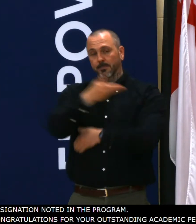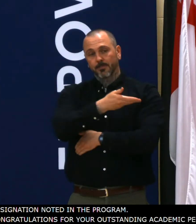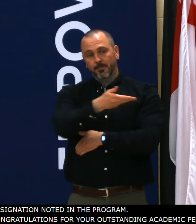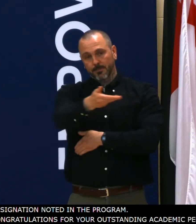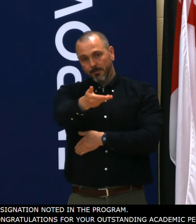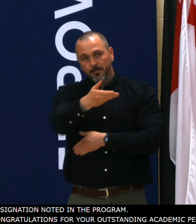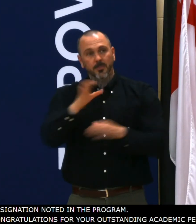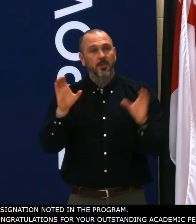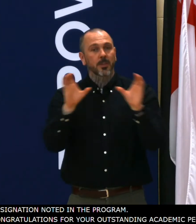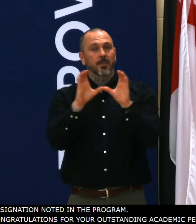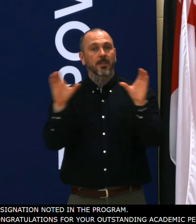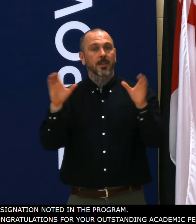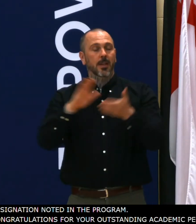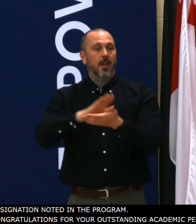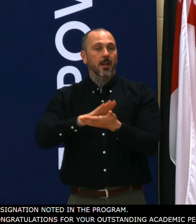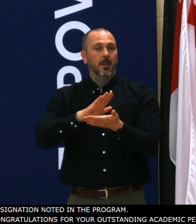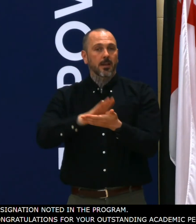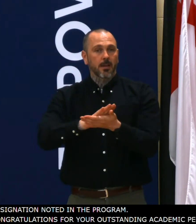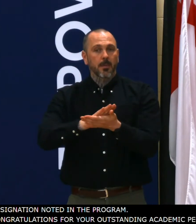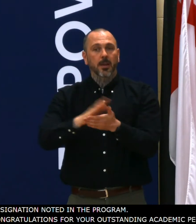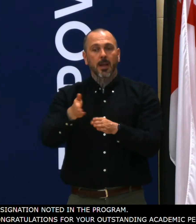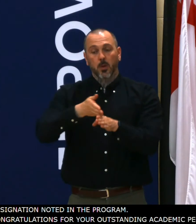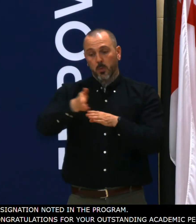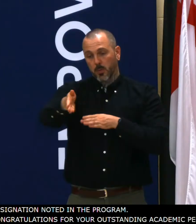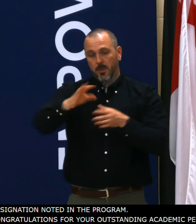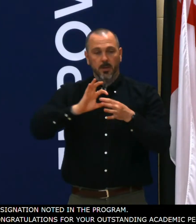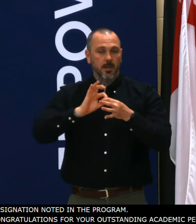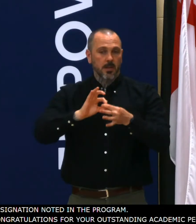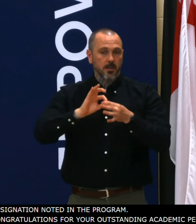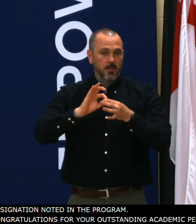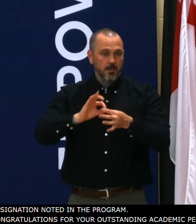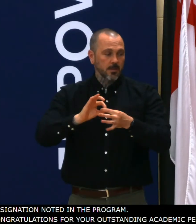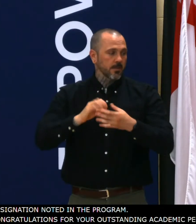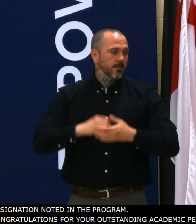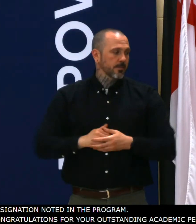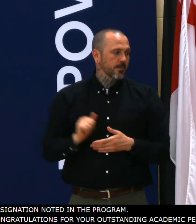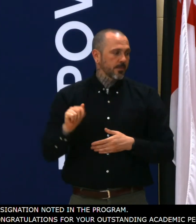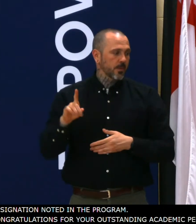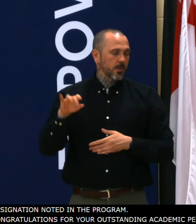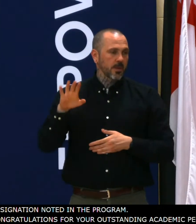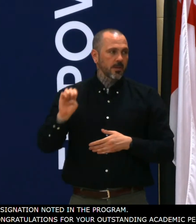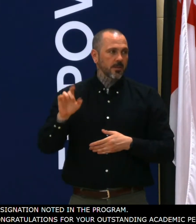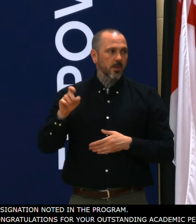for the Certificate in Academic and Career Connections. Andres Charlie.